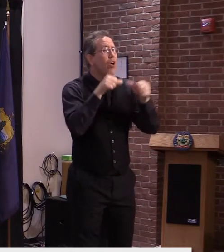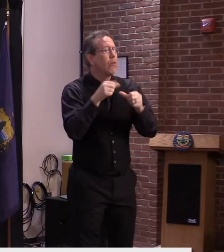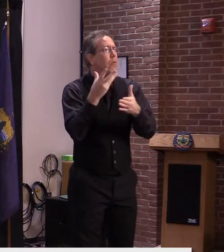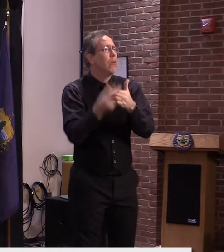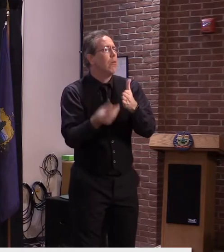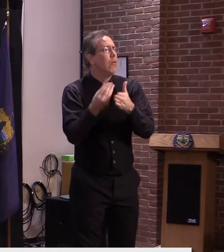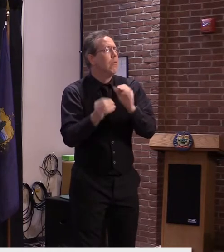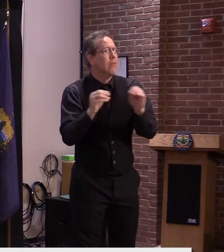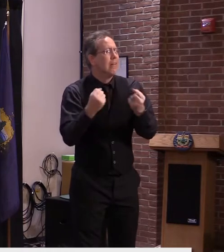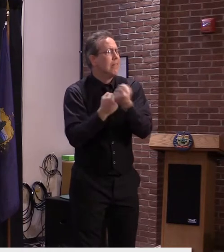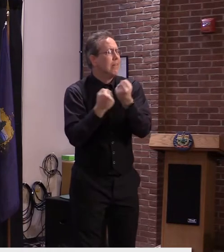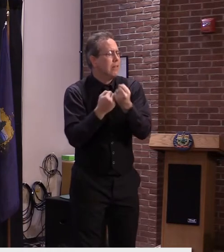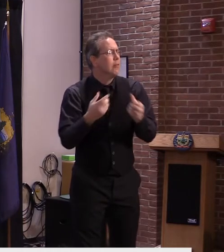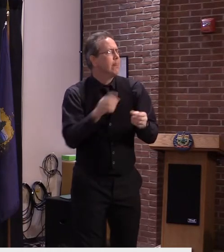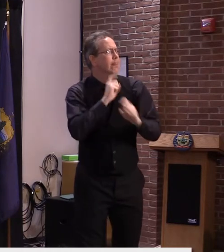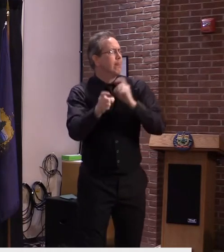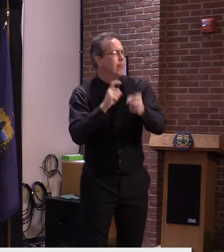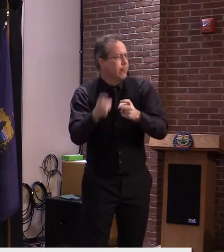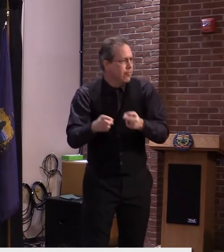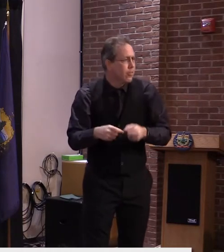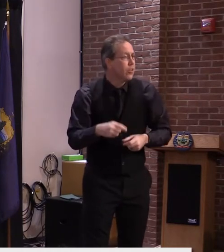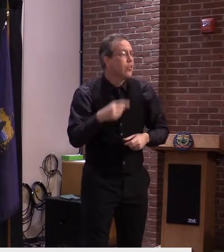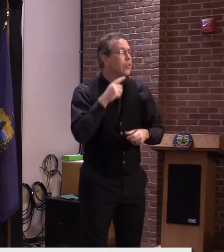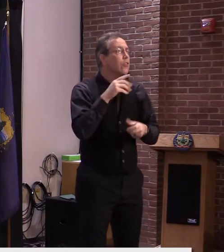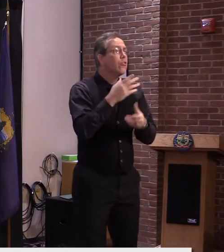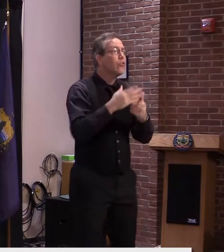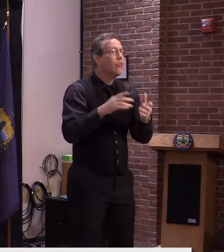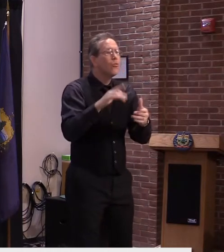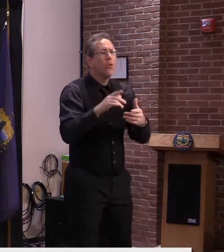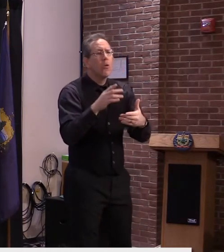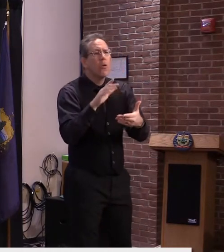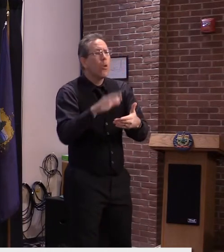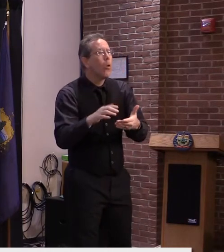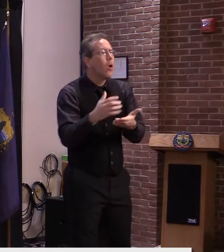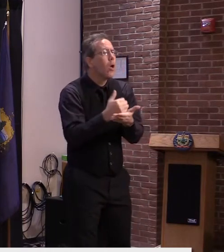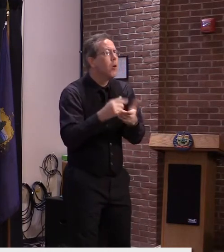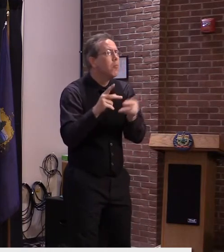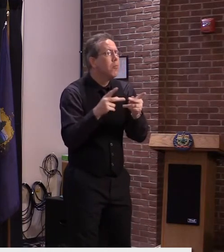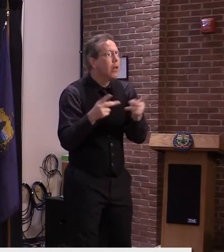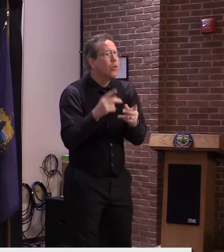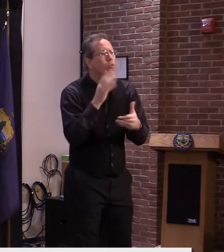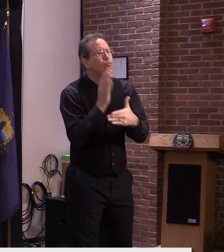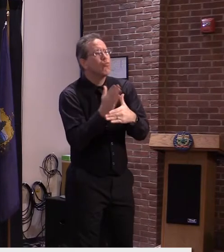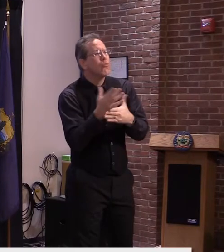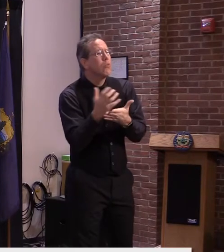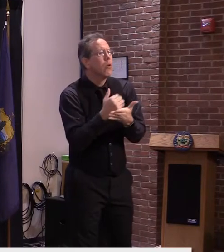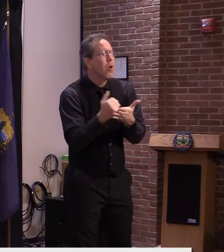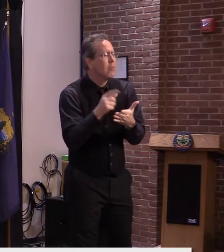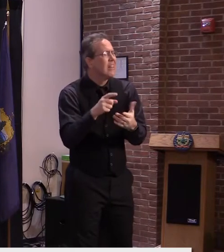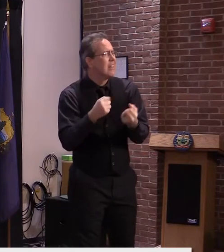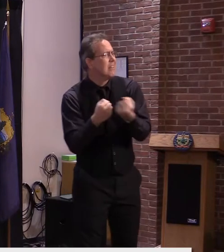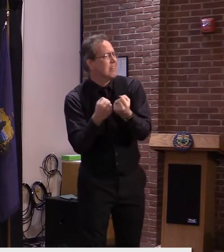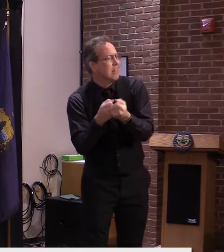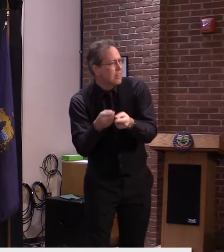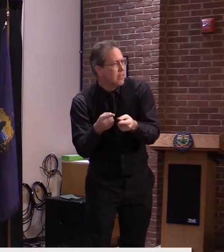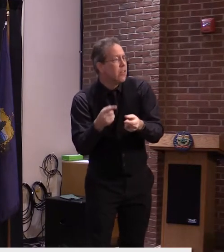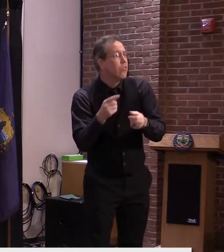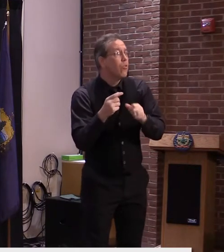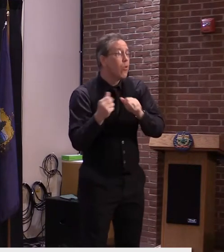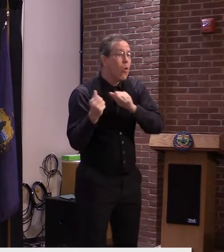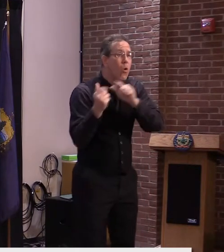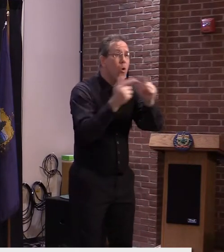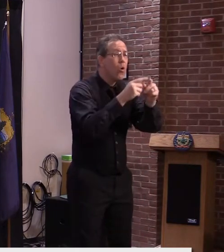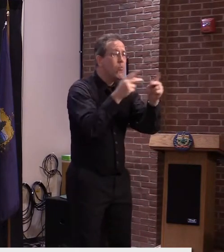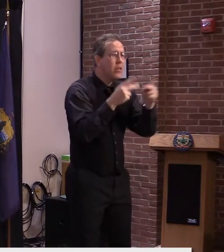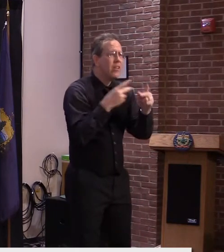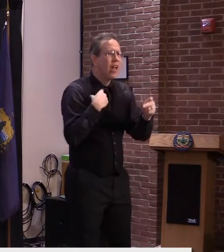income communities. The Capital Projects Fund aims to help ensure that all communities have access to critical services via